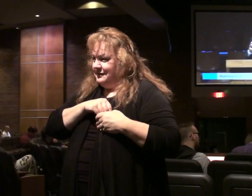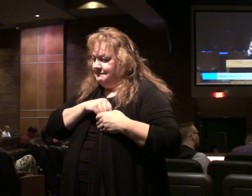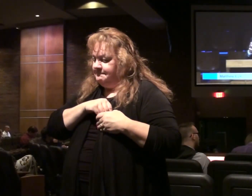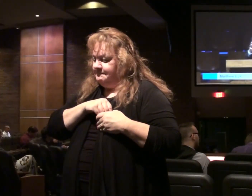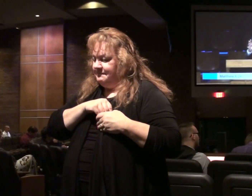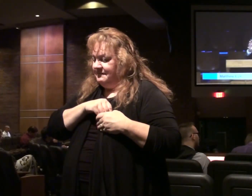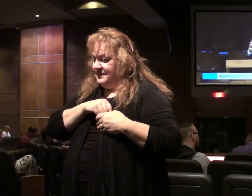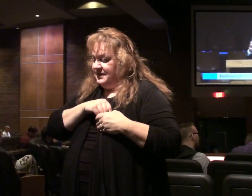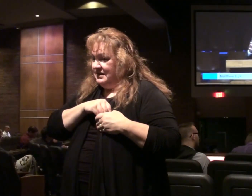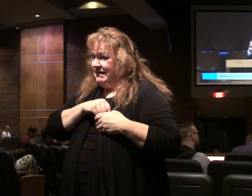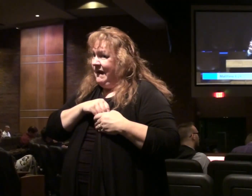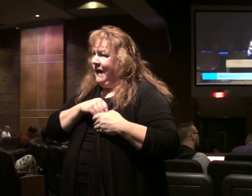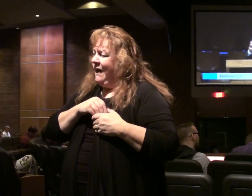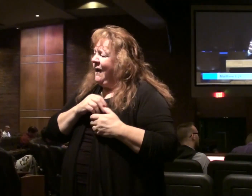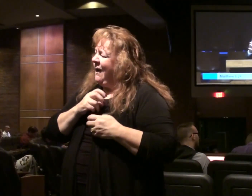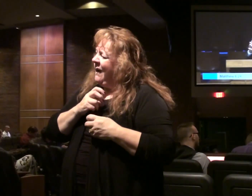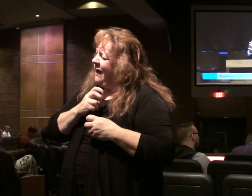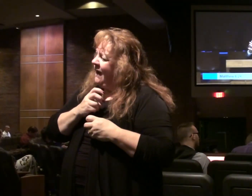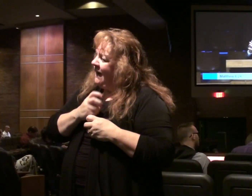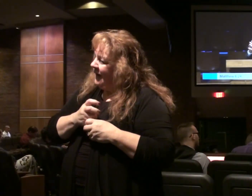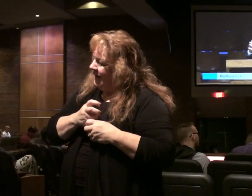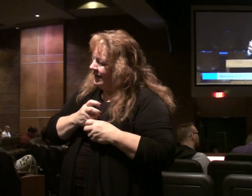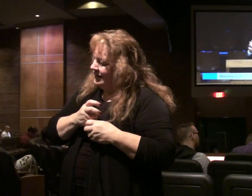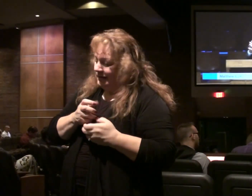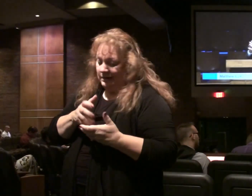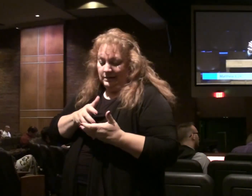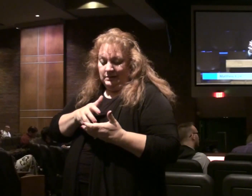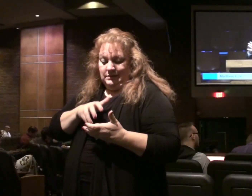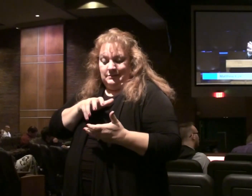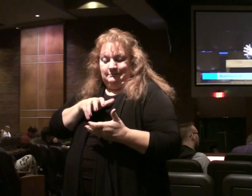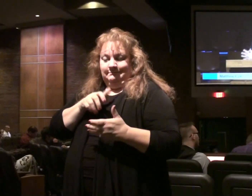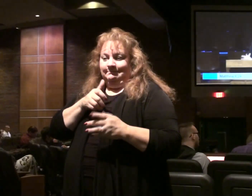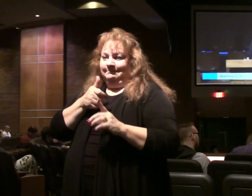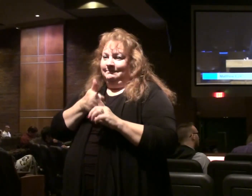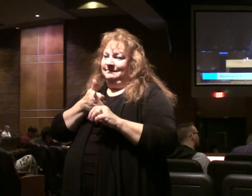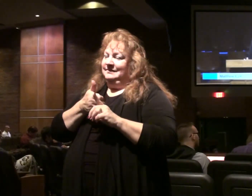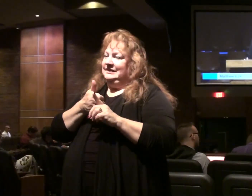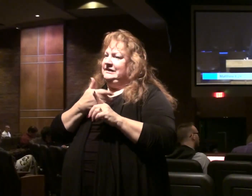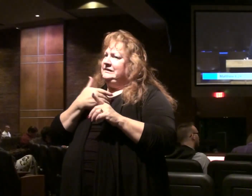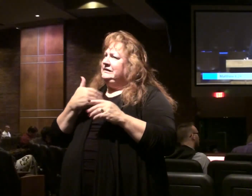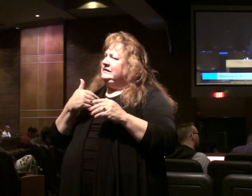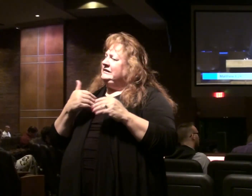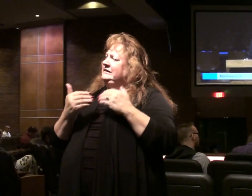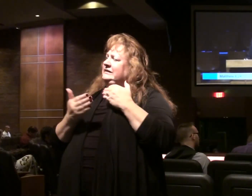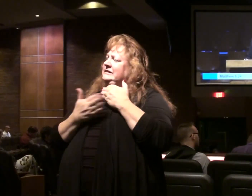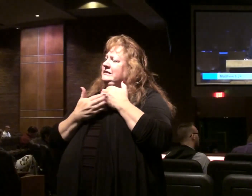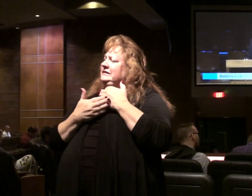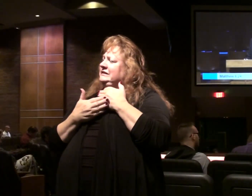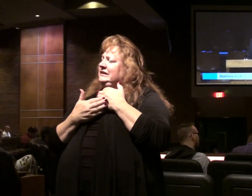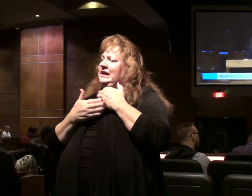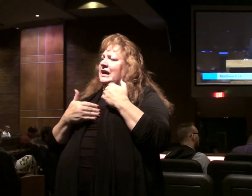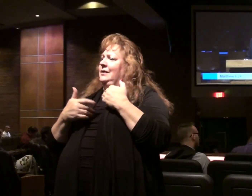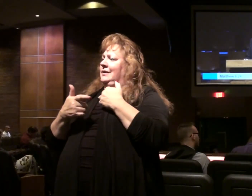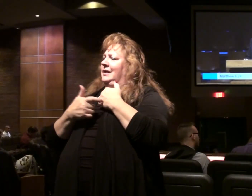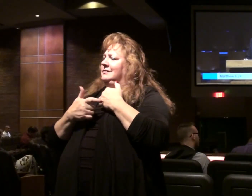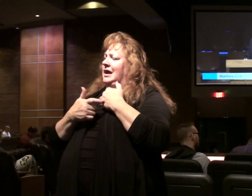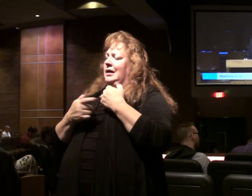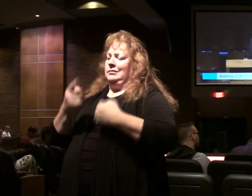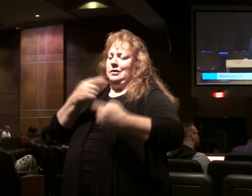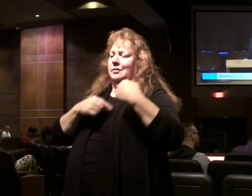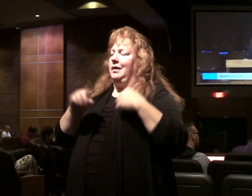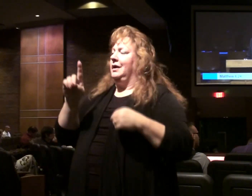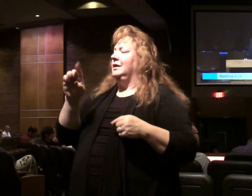And you know, it's difficult. Prosperity is its own threat. We don't have time to go back, but